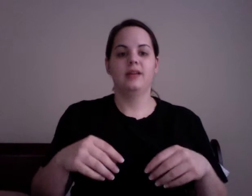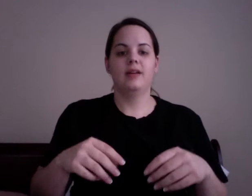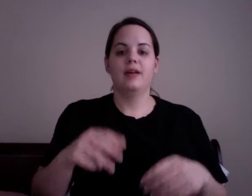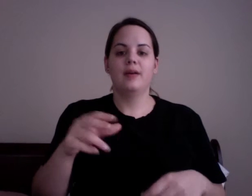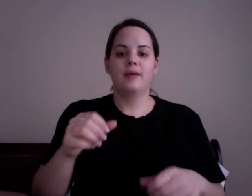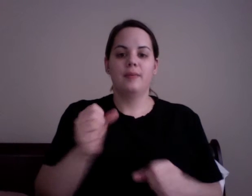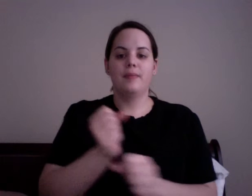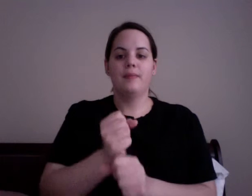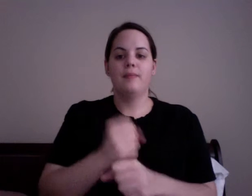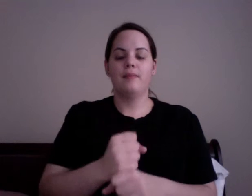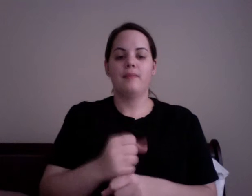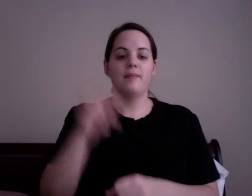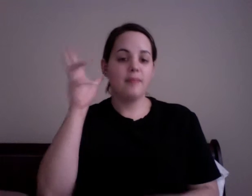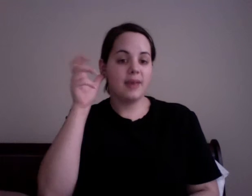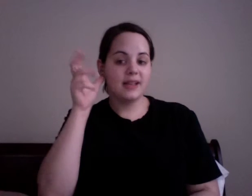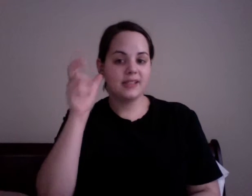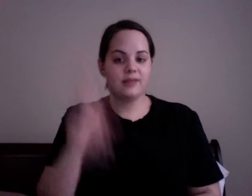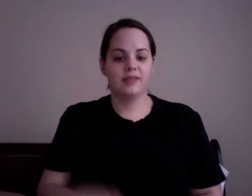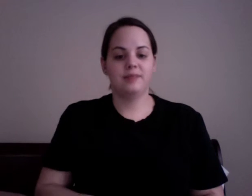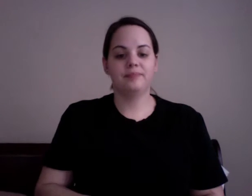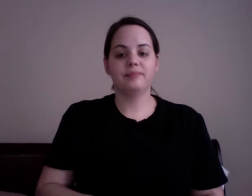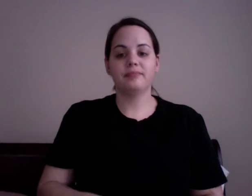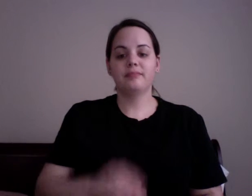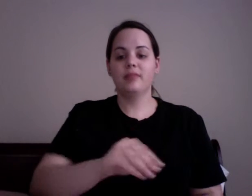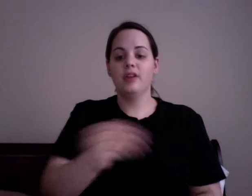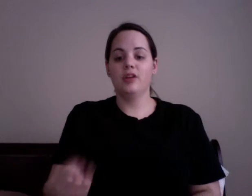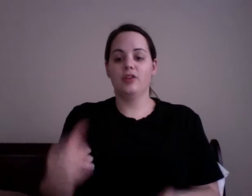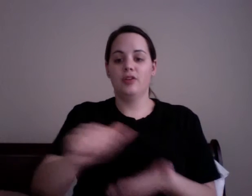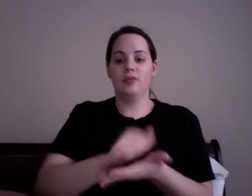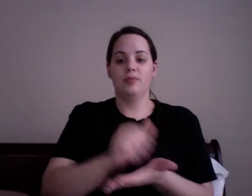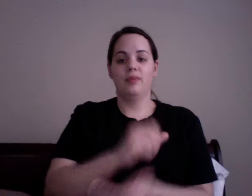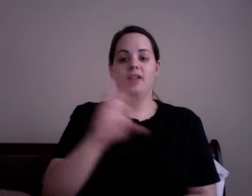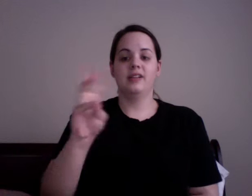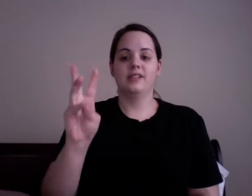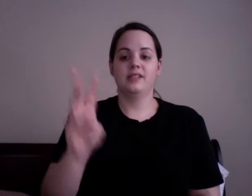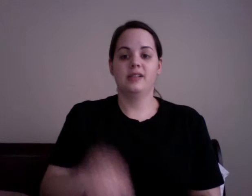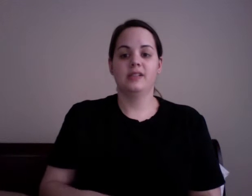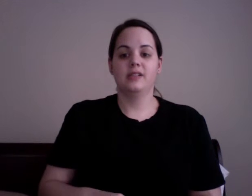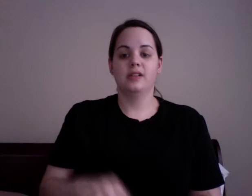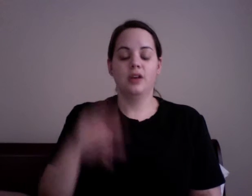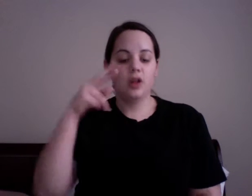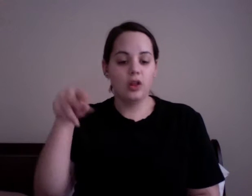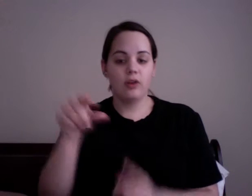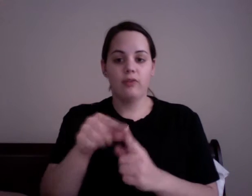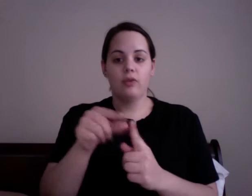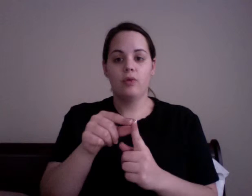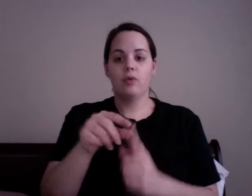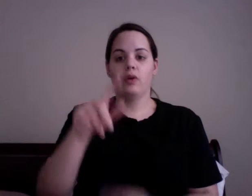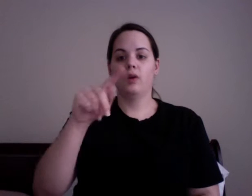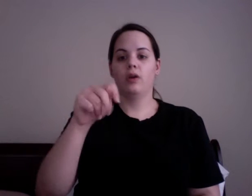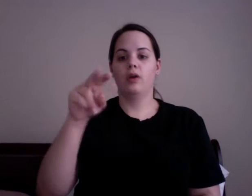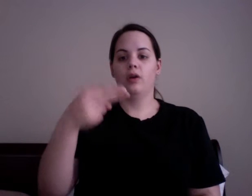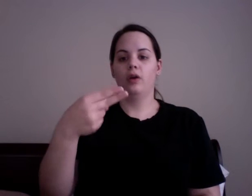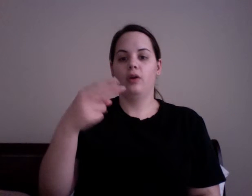Now I'd like you to turn to page 6. I'm going to ask you to look for the word thrust. What two letters do you think you might see at the beginning